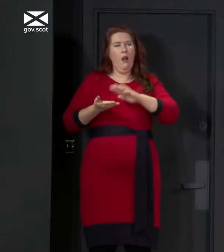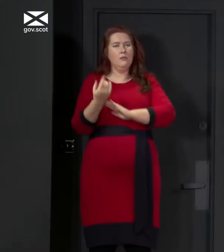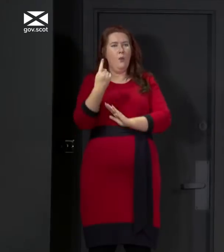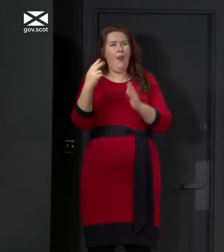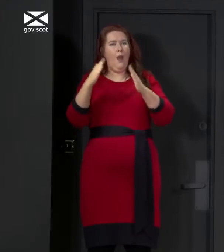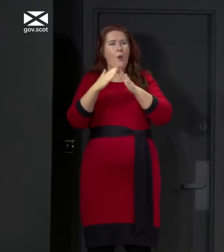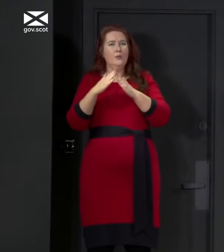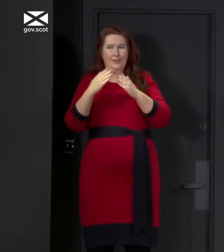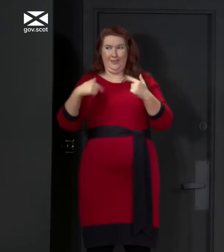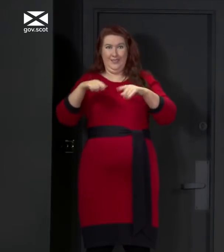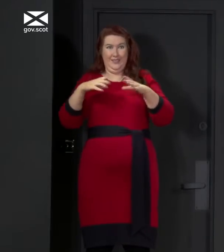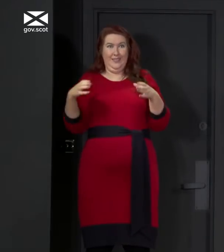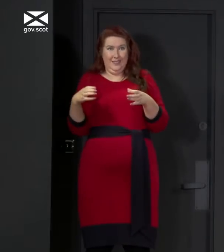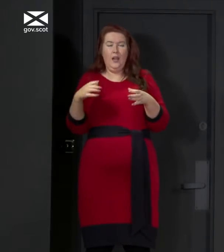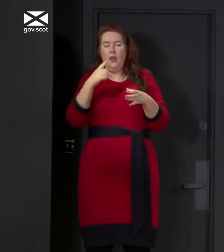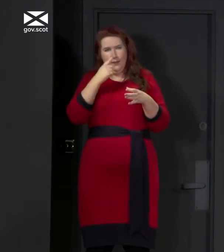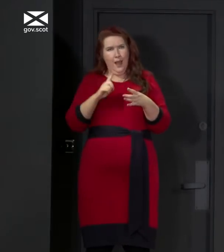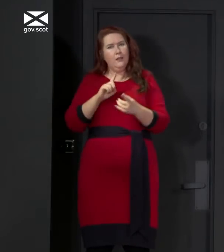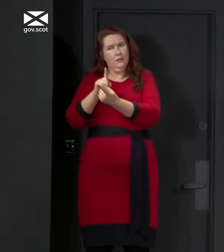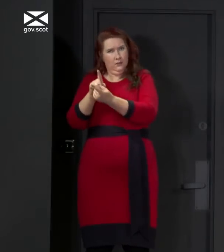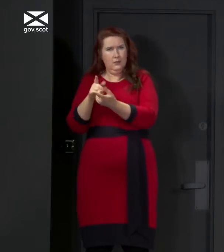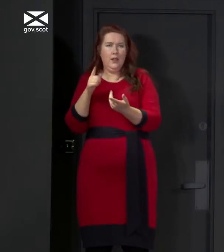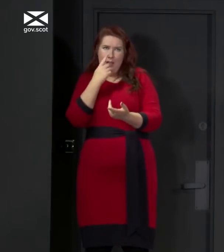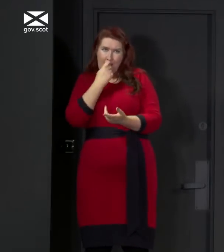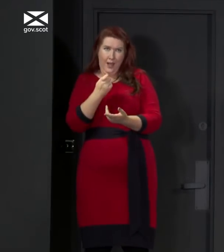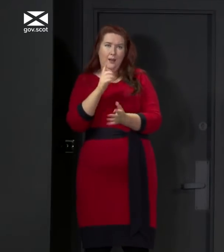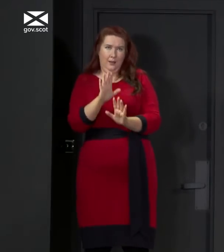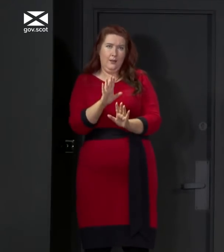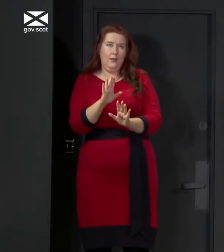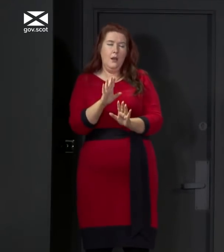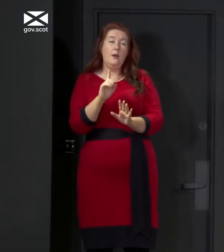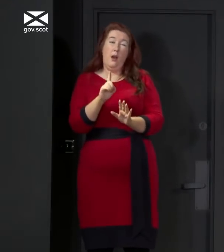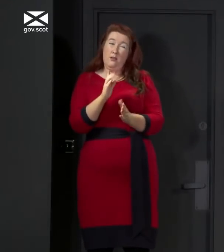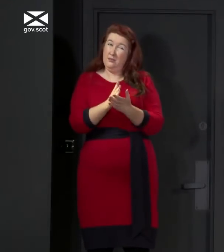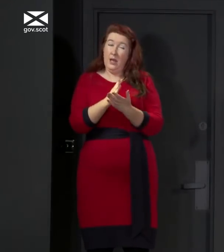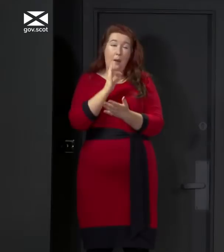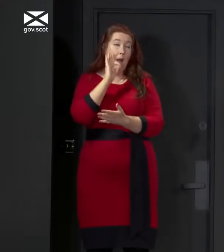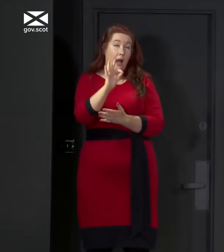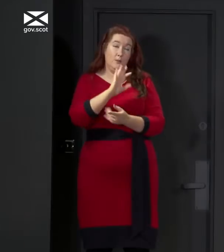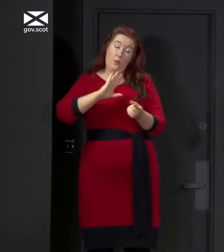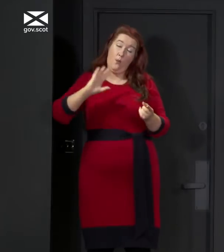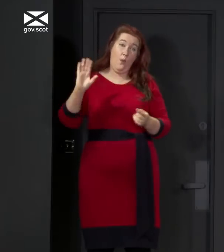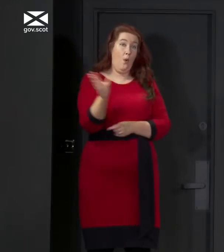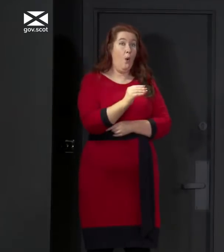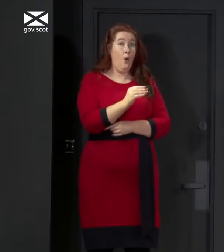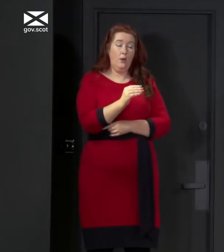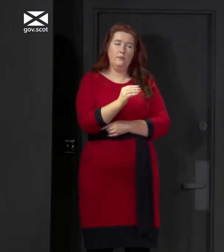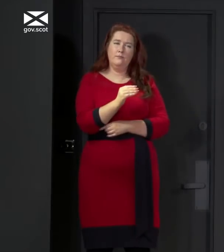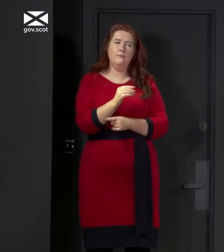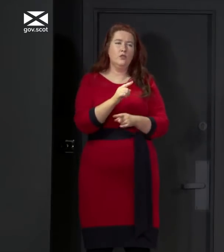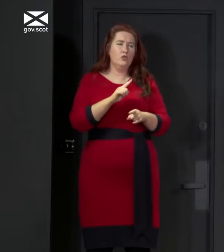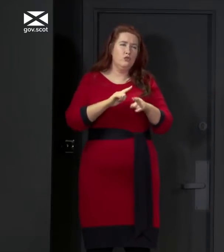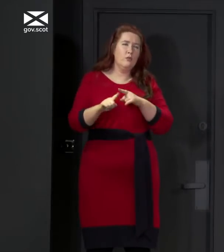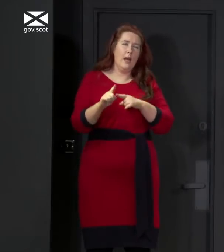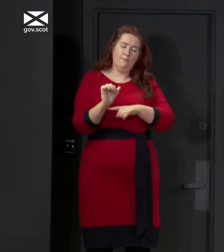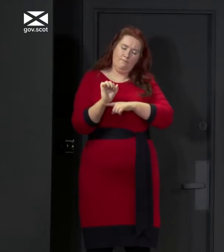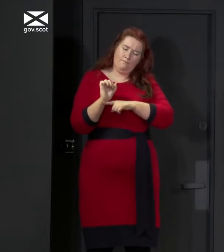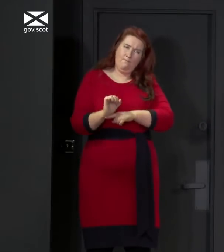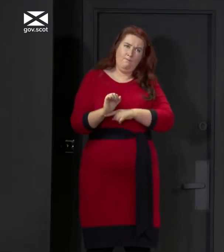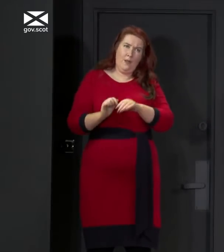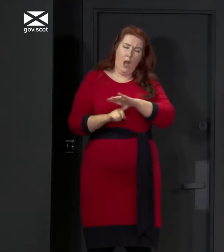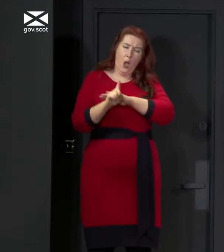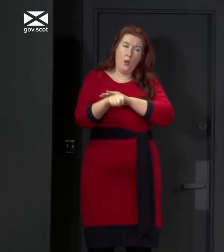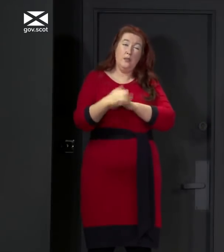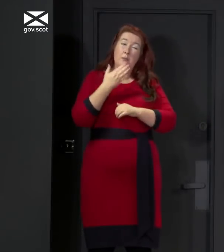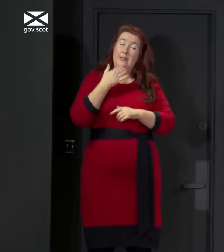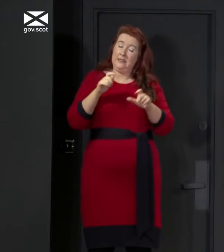your extended household. But fundamentally, I'm asking everybody to really try hard to stay at home